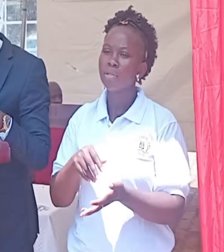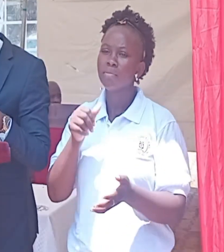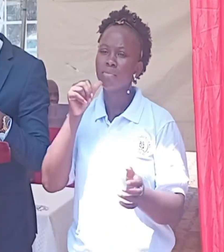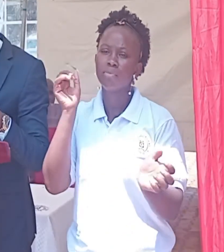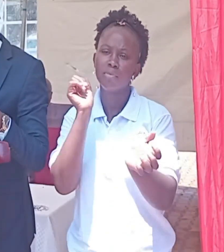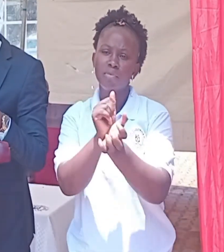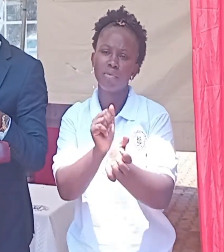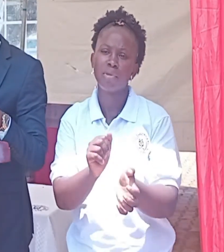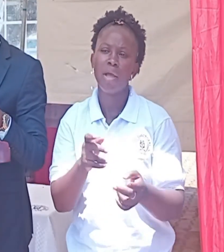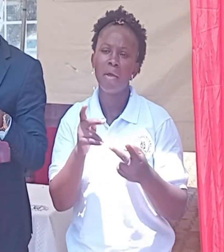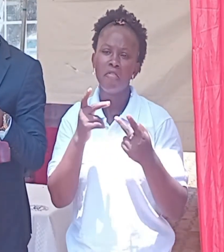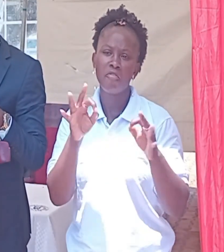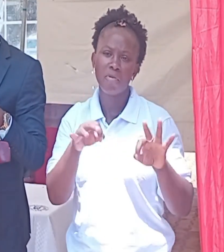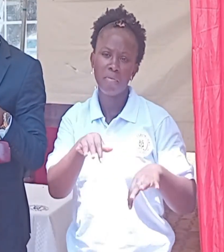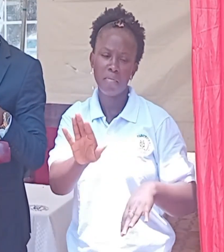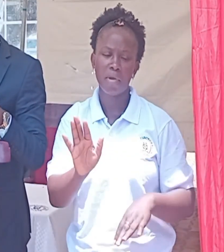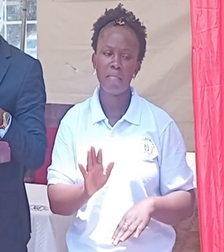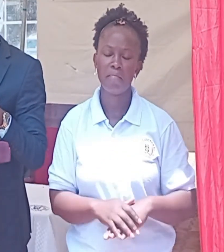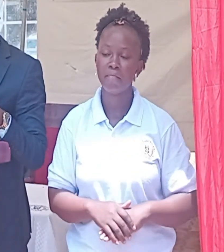kibonerezo, ddembe lyo.